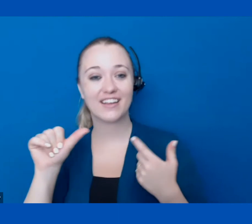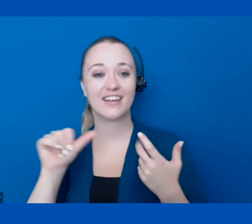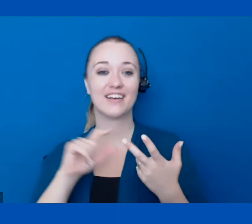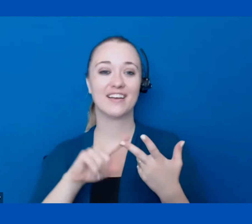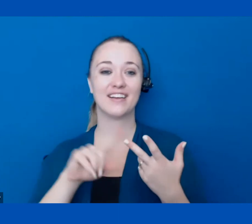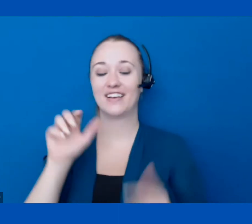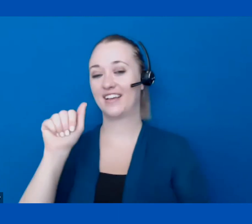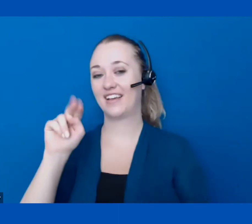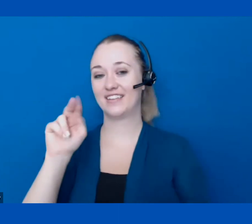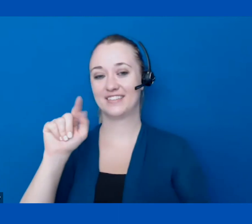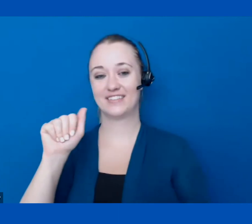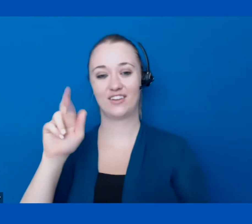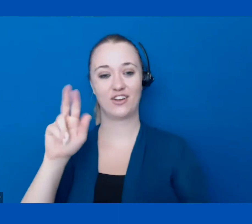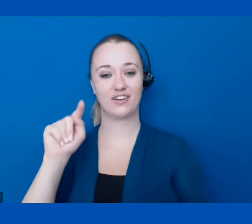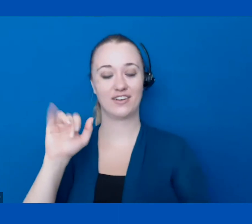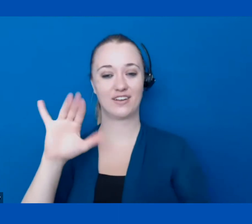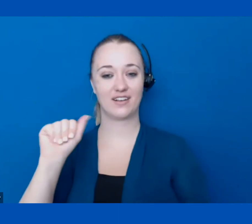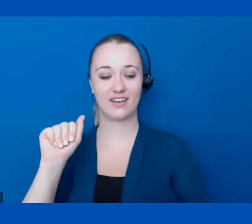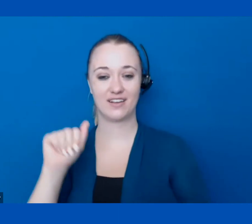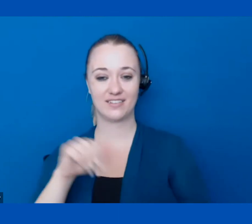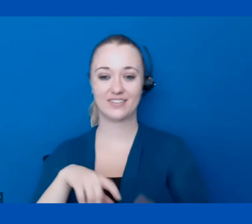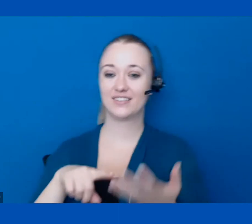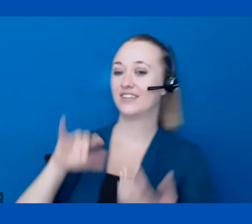Antarctica. Djibouti.